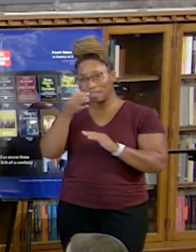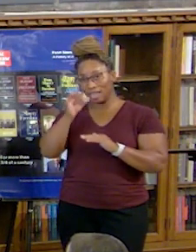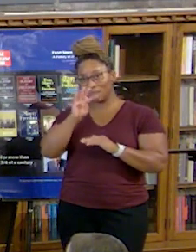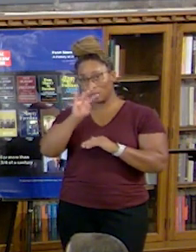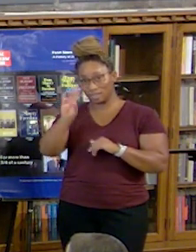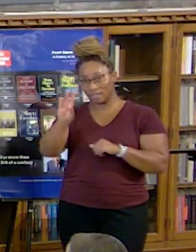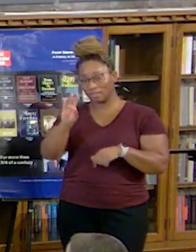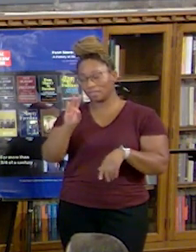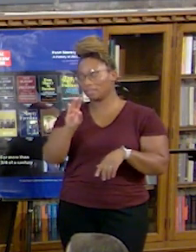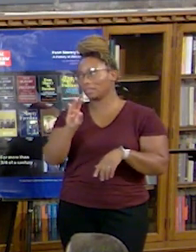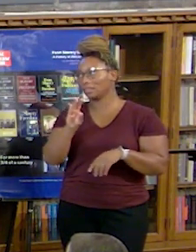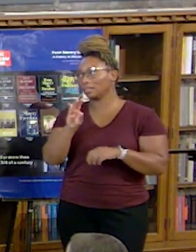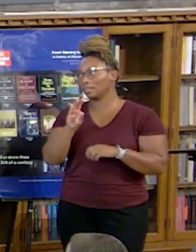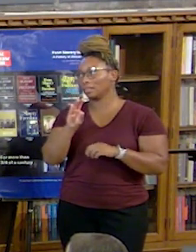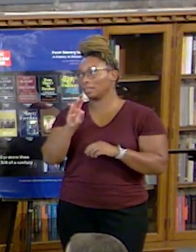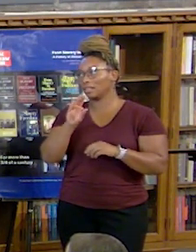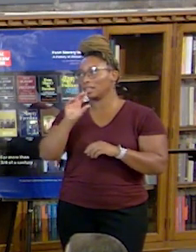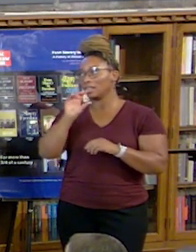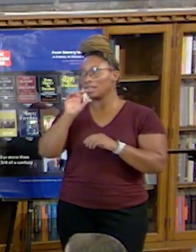IAS